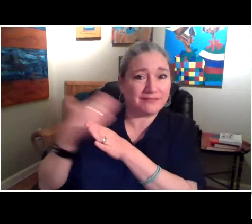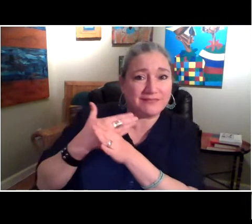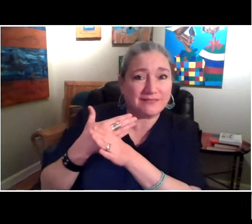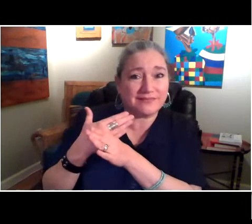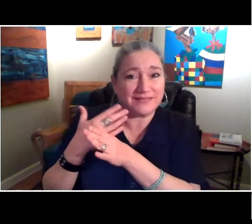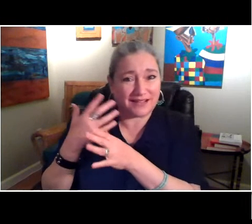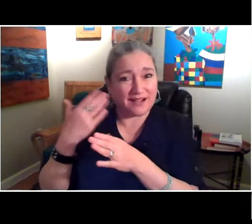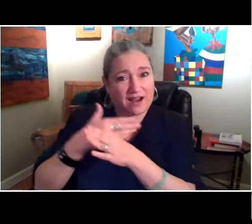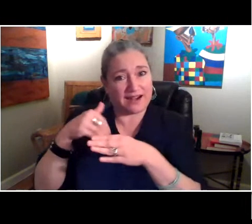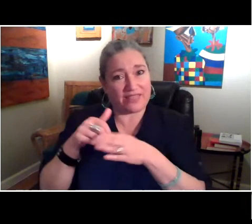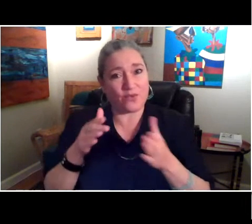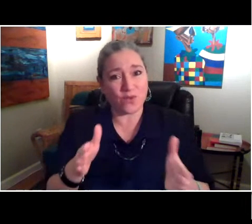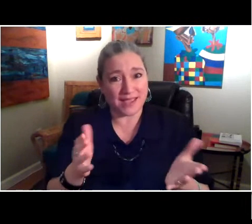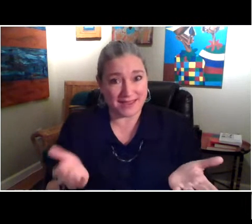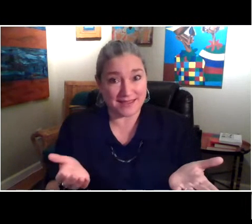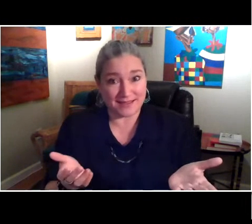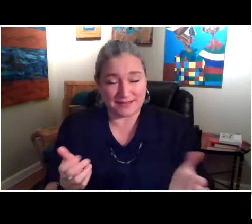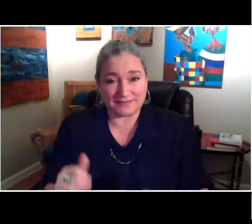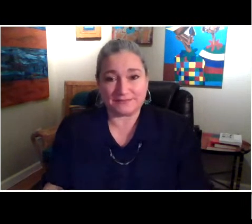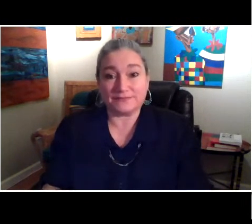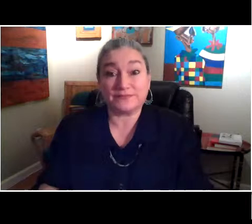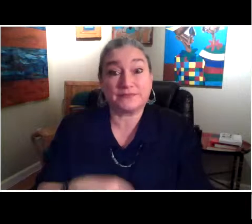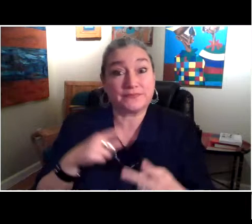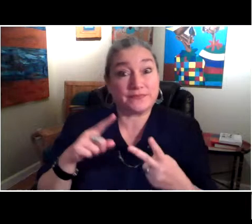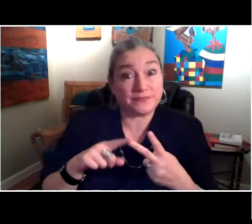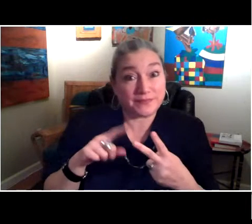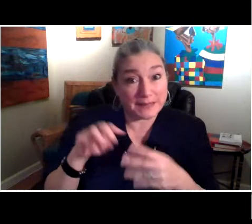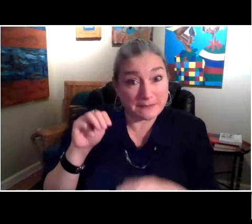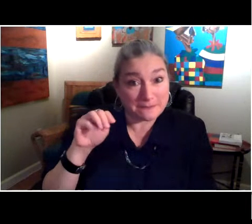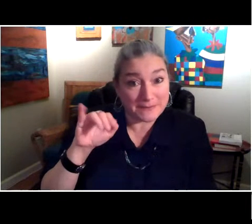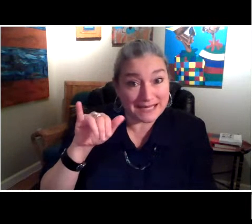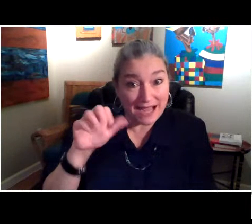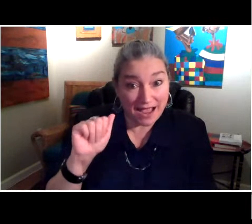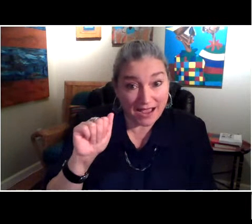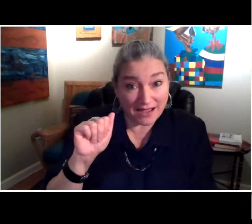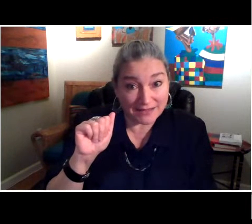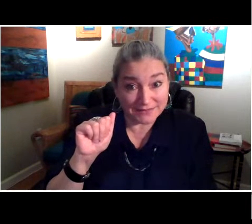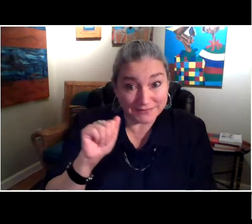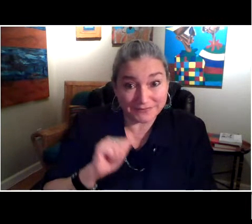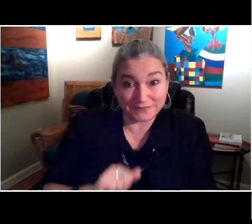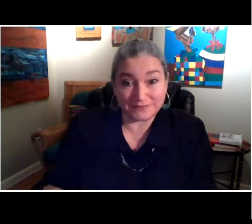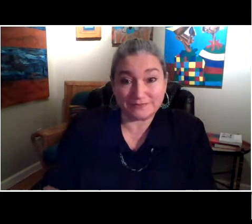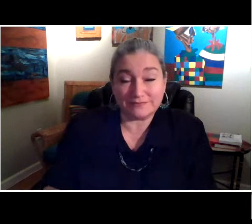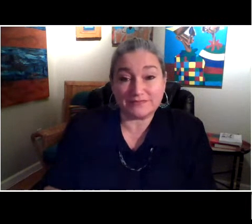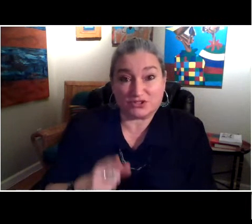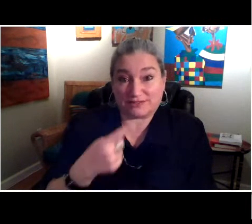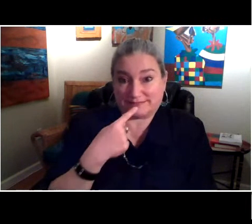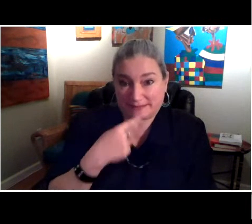fine. Wearing the FM system actually only got in the way.